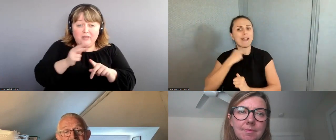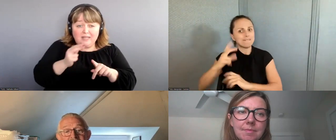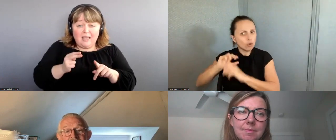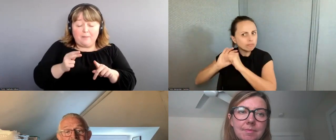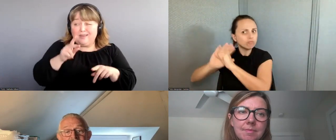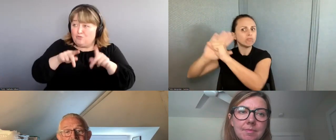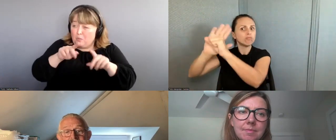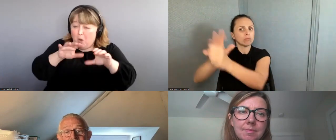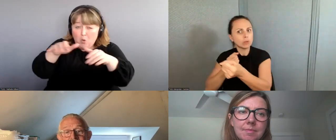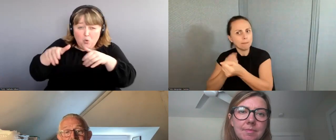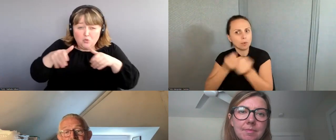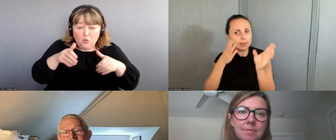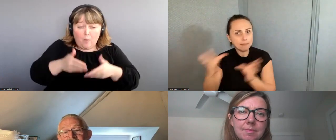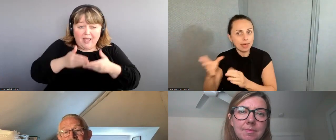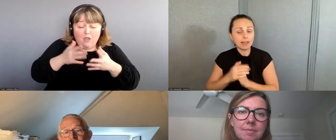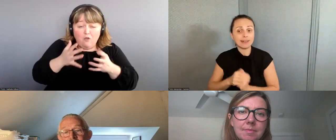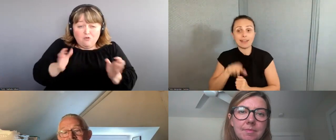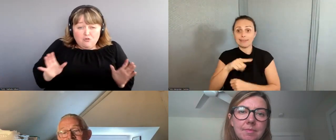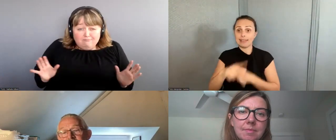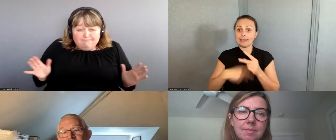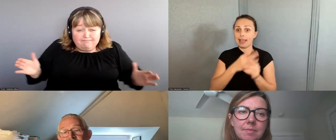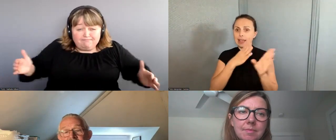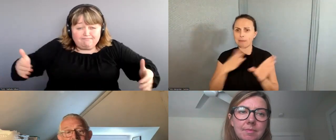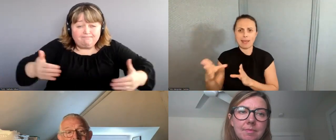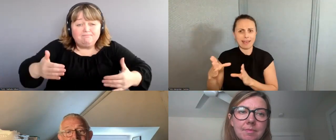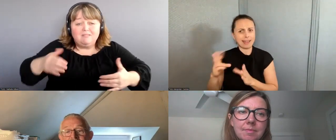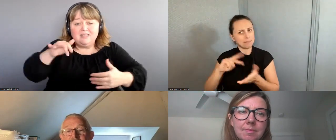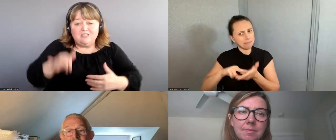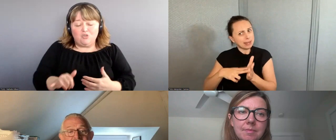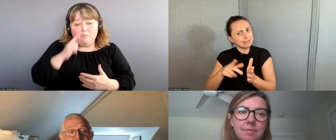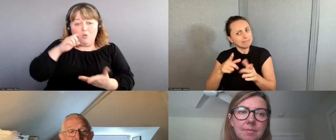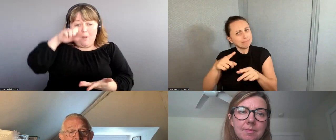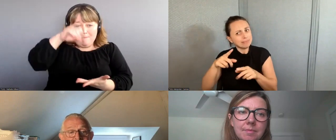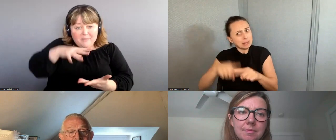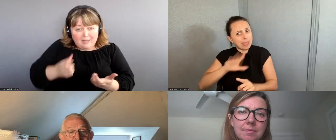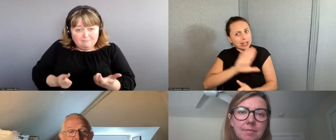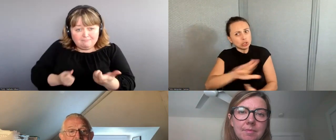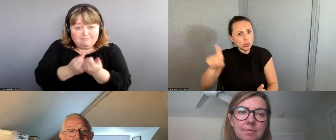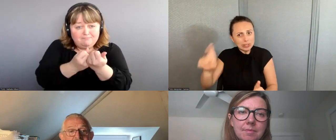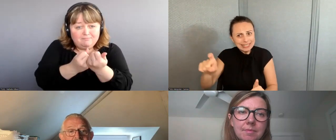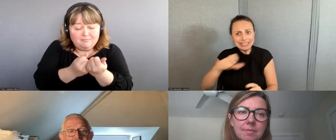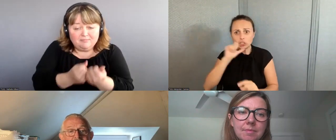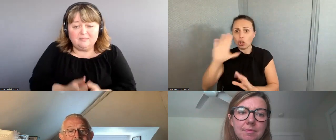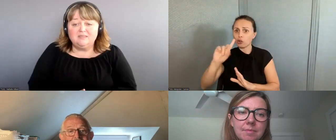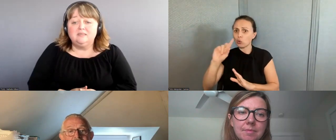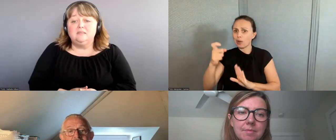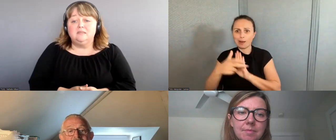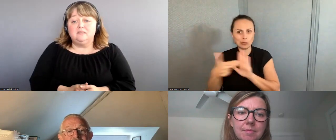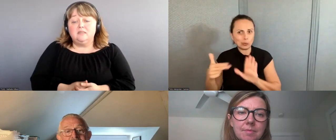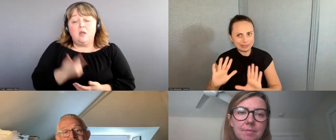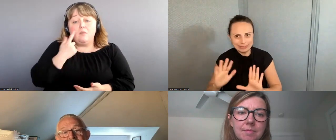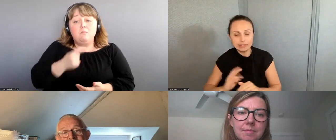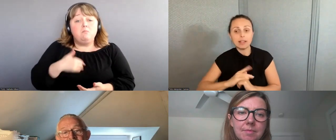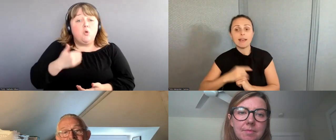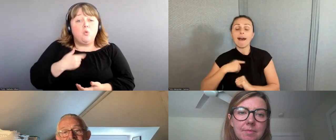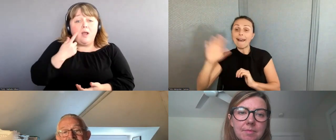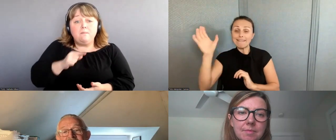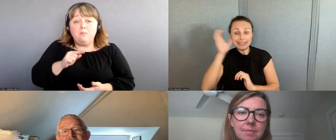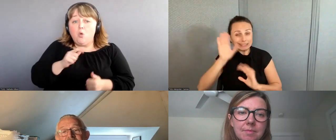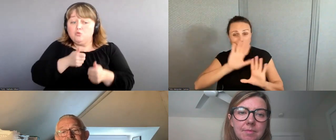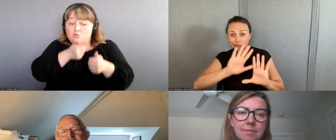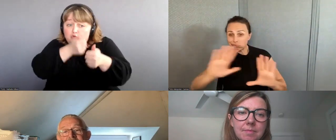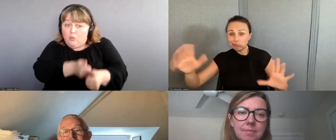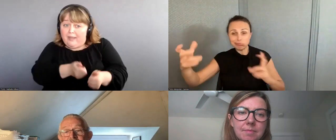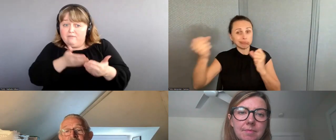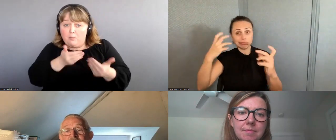this plan. Such a plan would be needs-based, not based on diagnosis. I've listened to all the